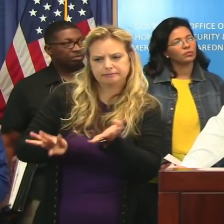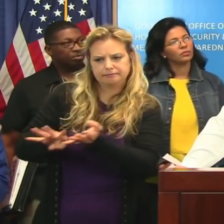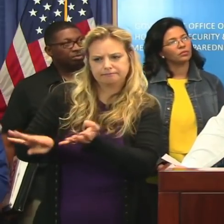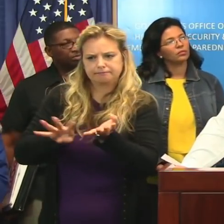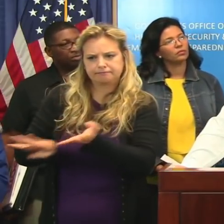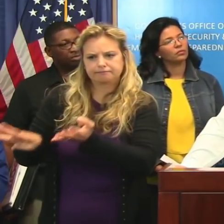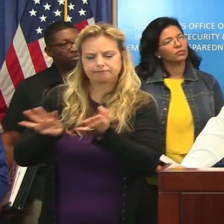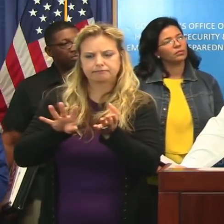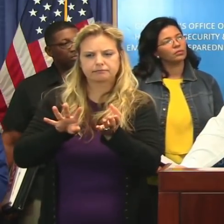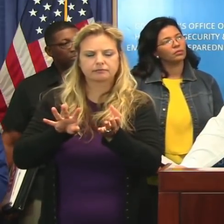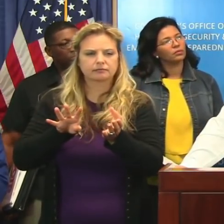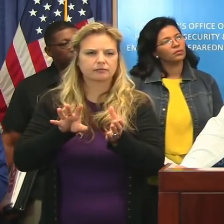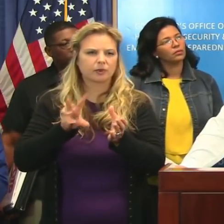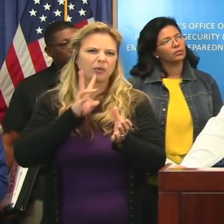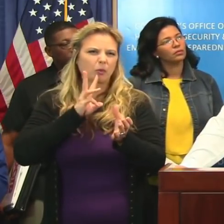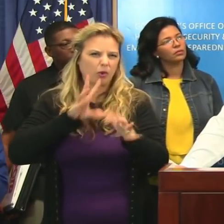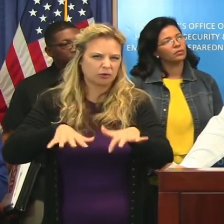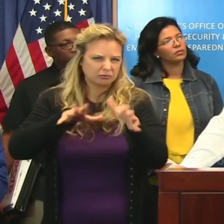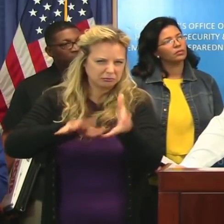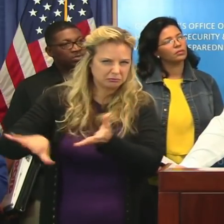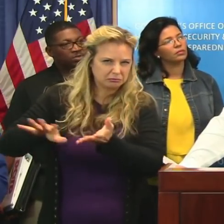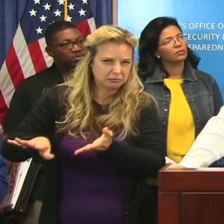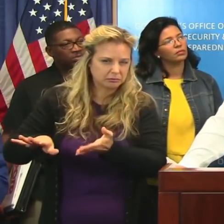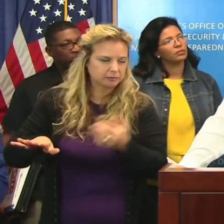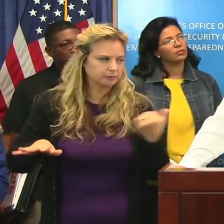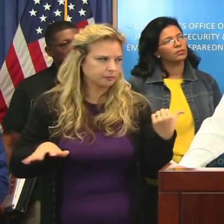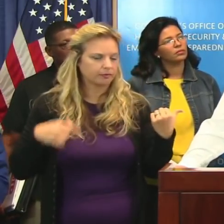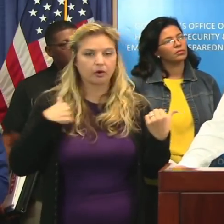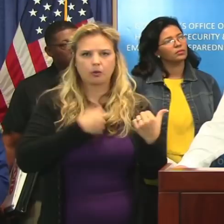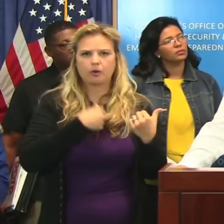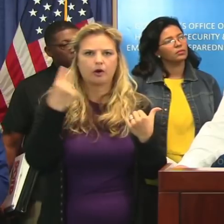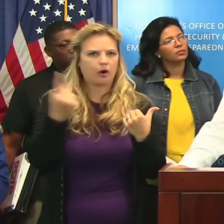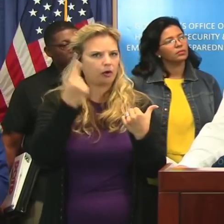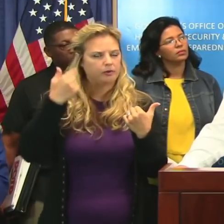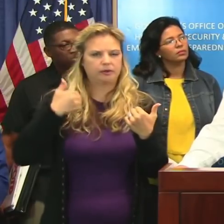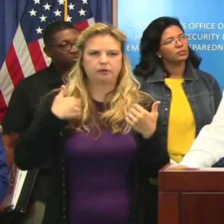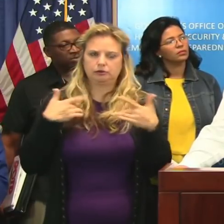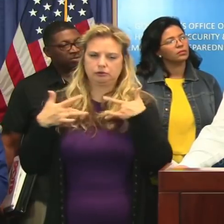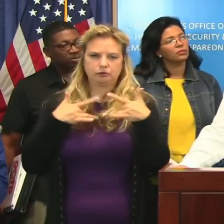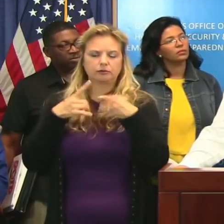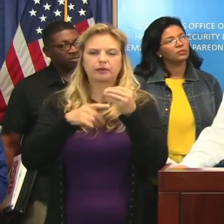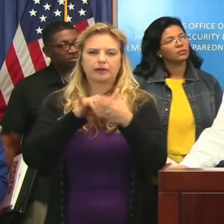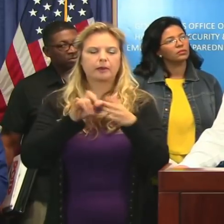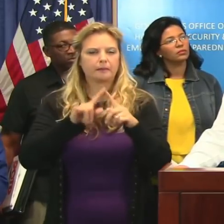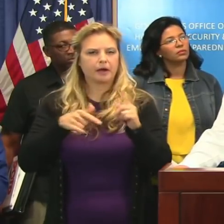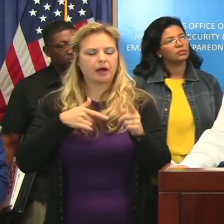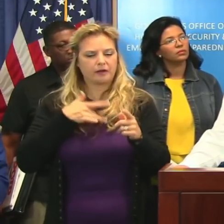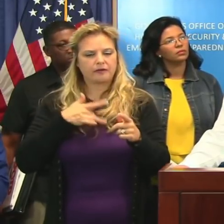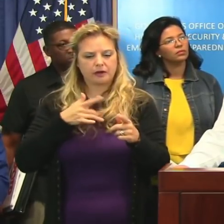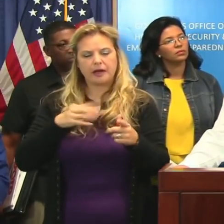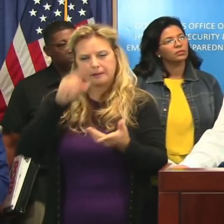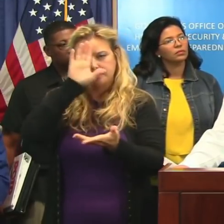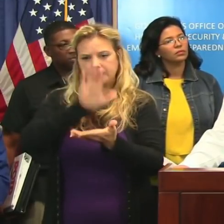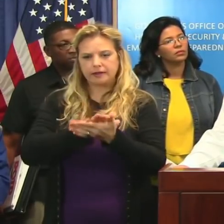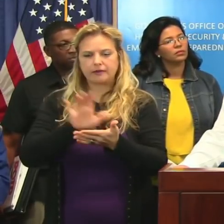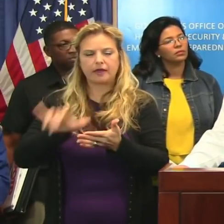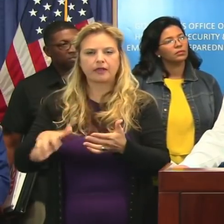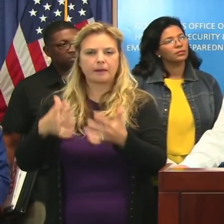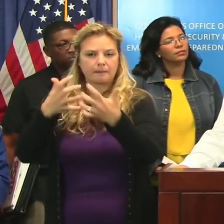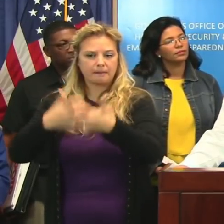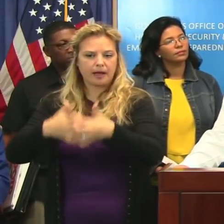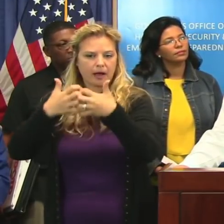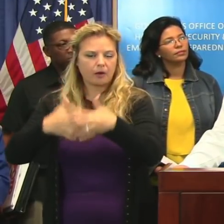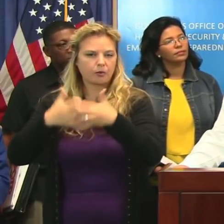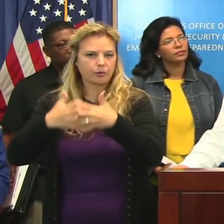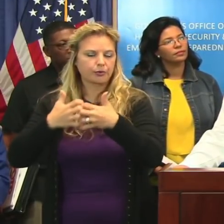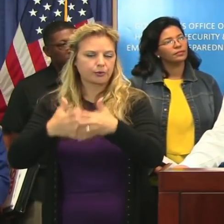we always have concerns, but it's my understanding and my belief that both with respect to power generation and